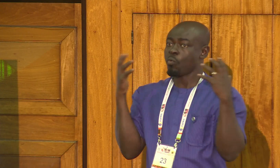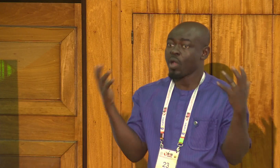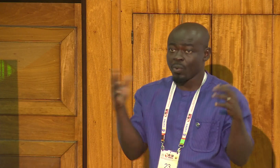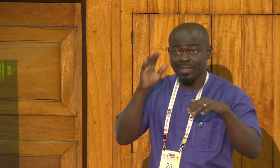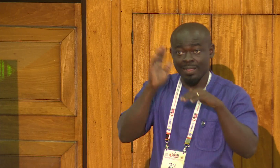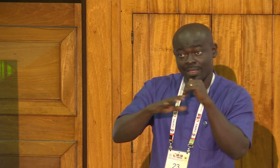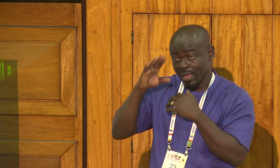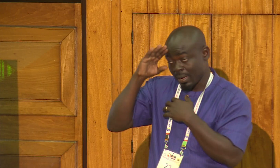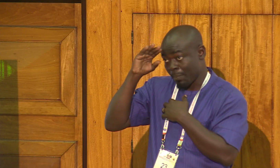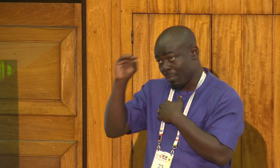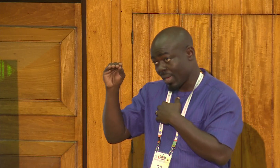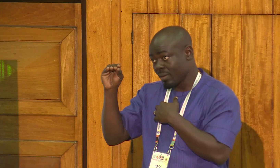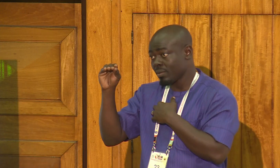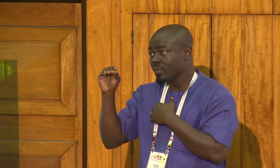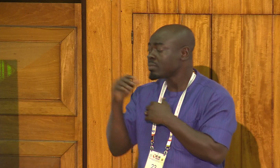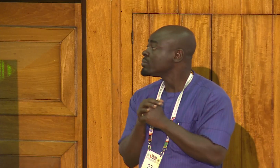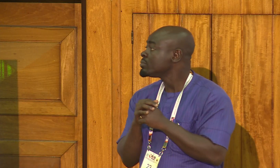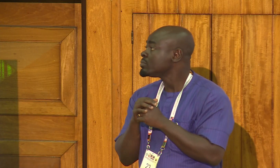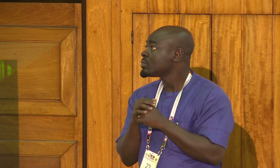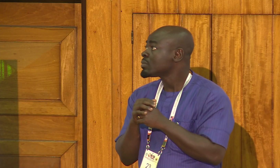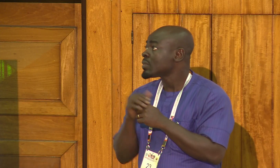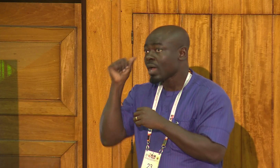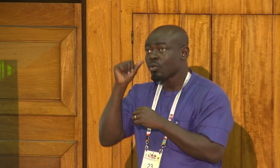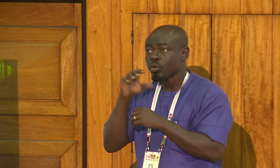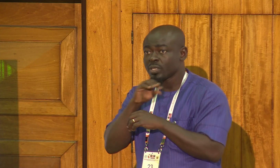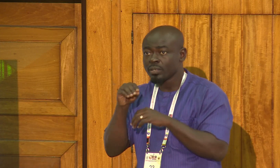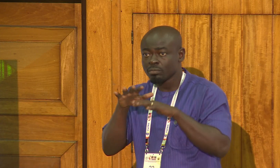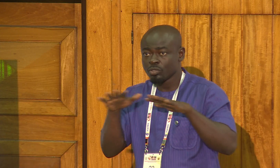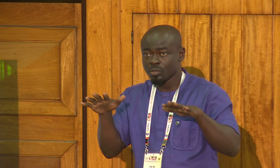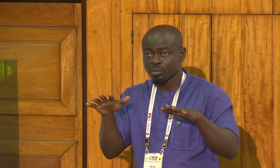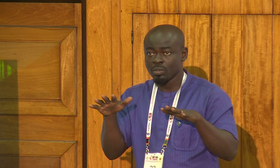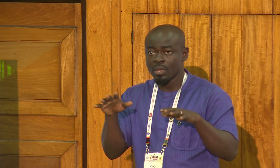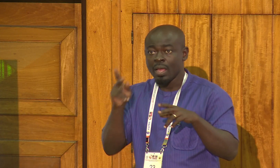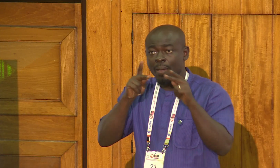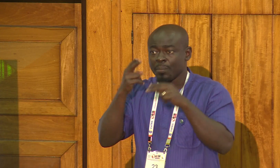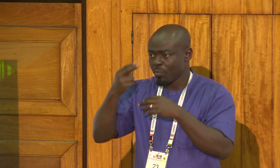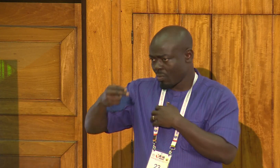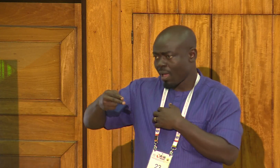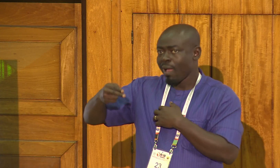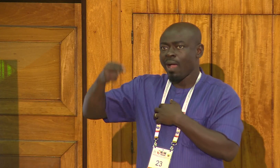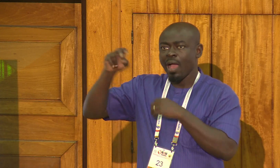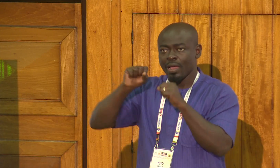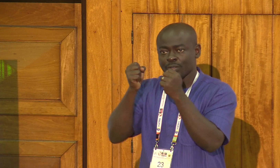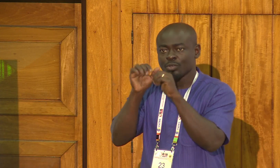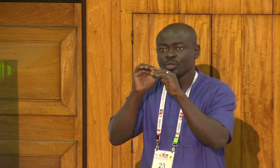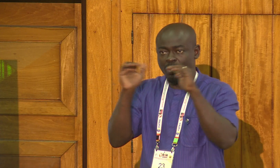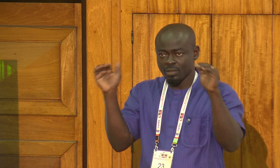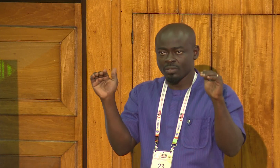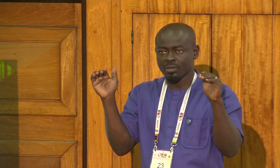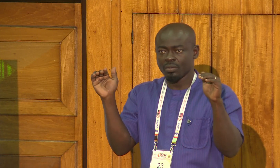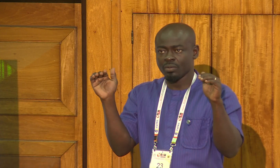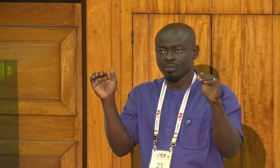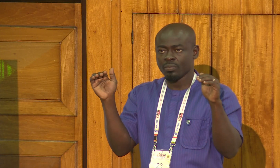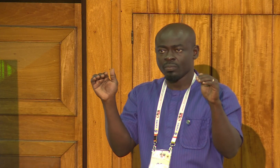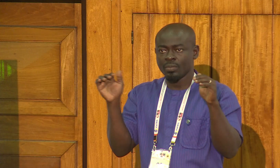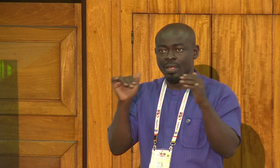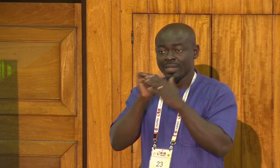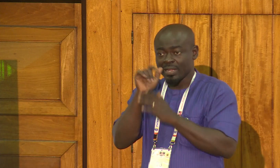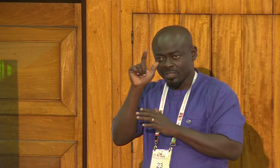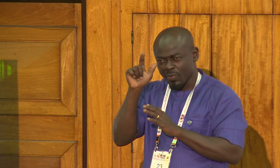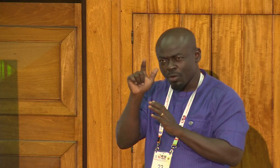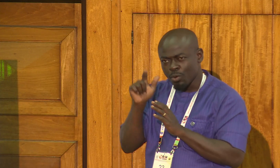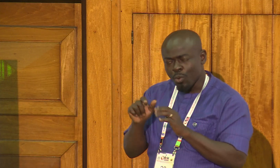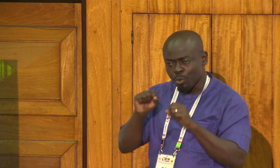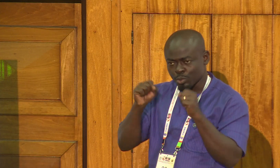men, adults more than children, and people of a higher socioeconomic status versus a low socioeconomic